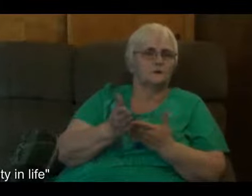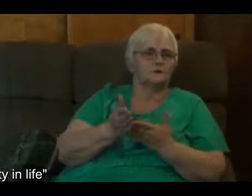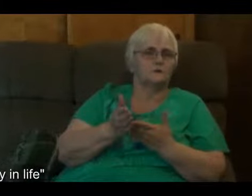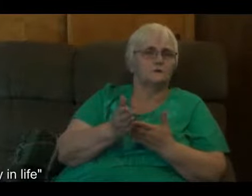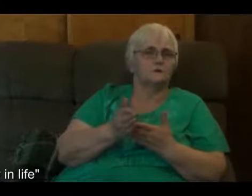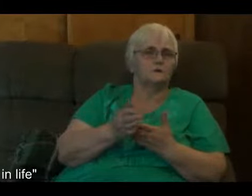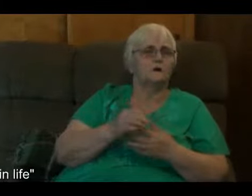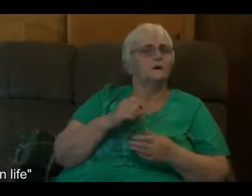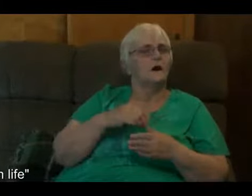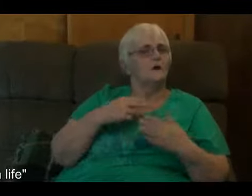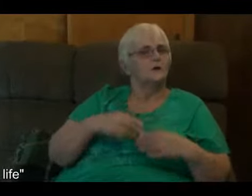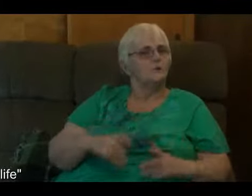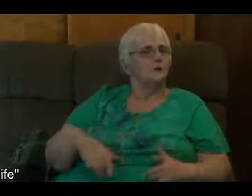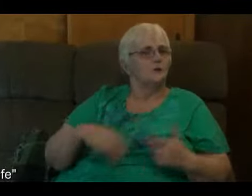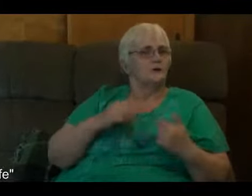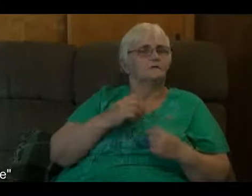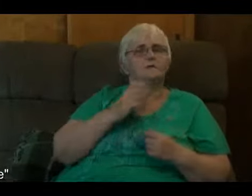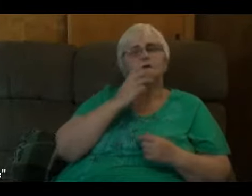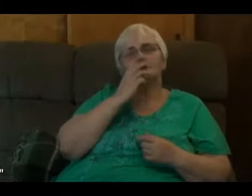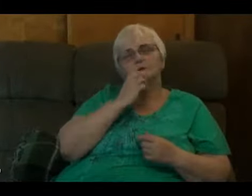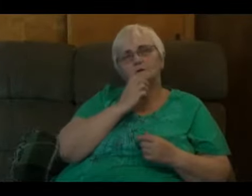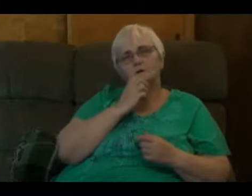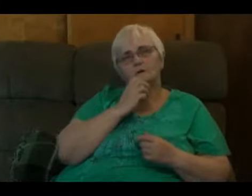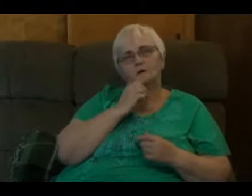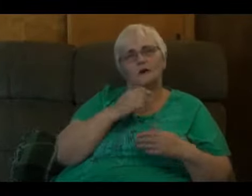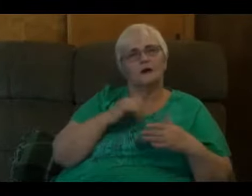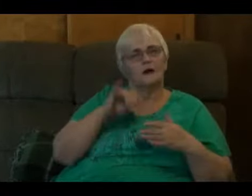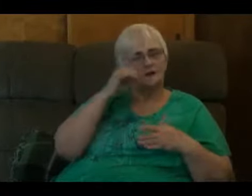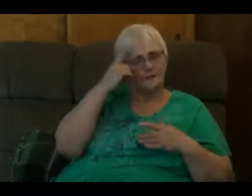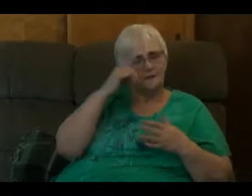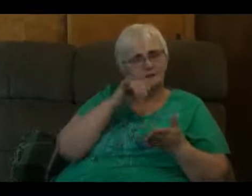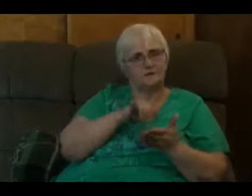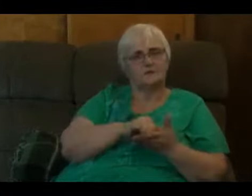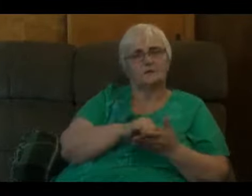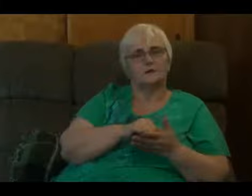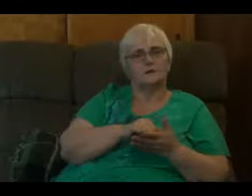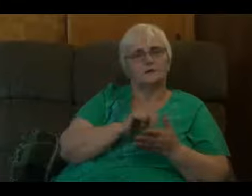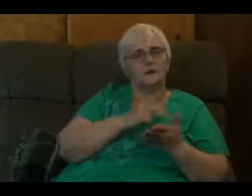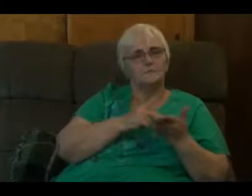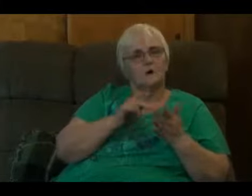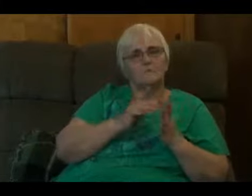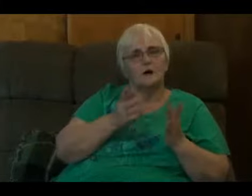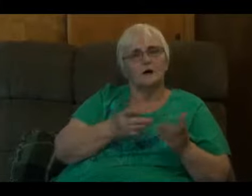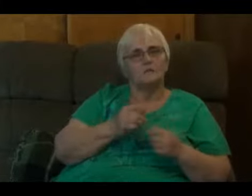Now, human life is precious. Okay, I think that this portion of Scripture I just read